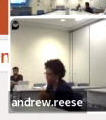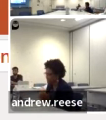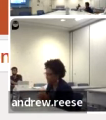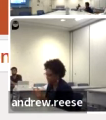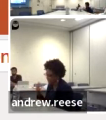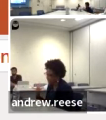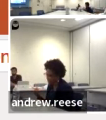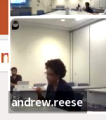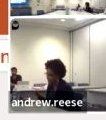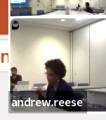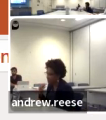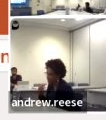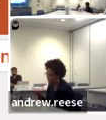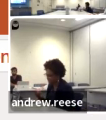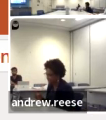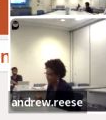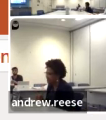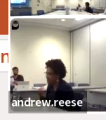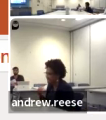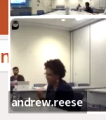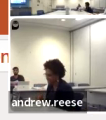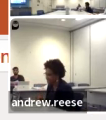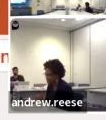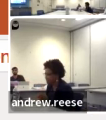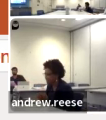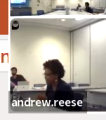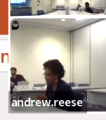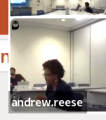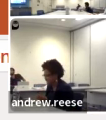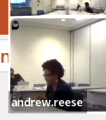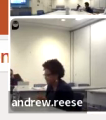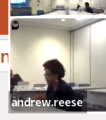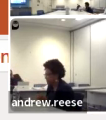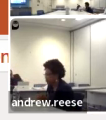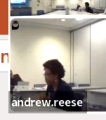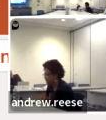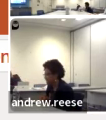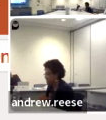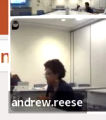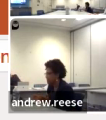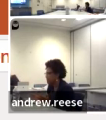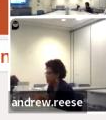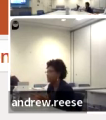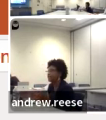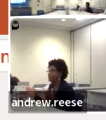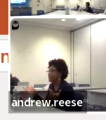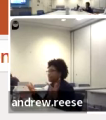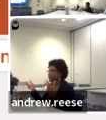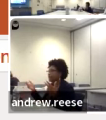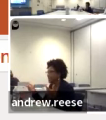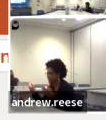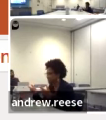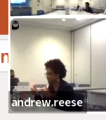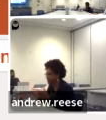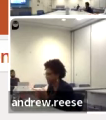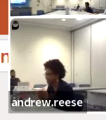VRS, that's the RSA VR specialist, attends mental health meetings weekly or monthly, depending on